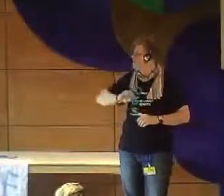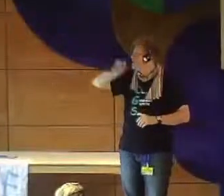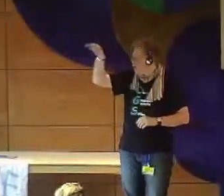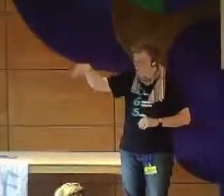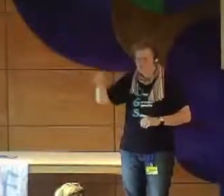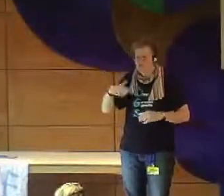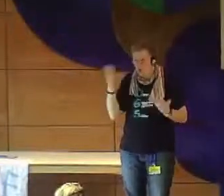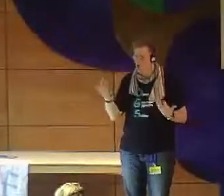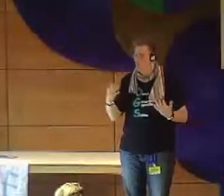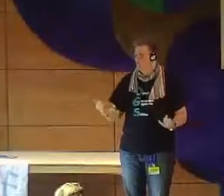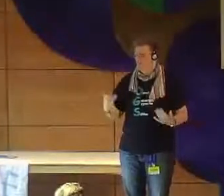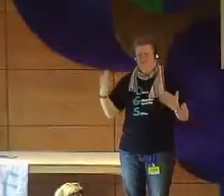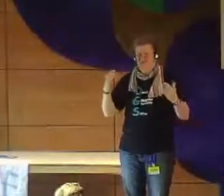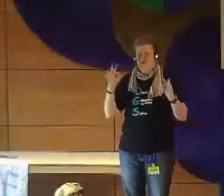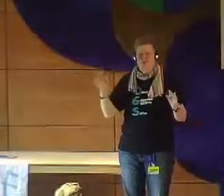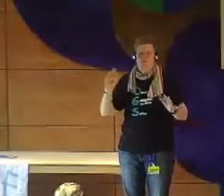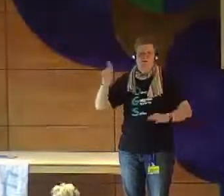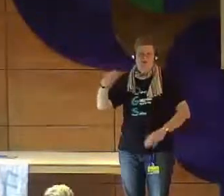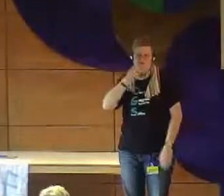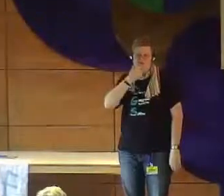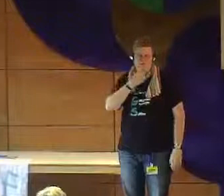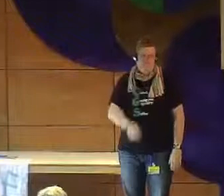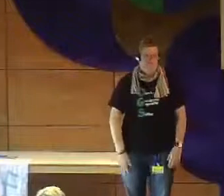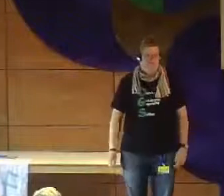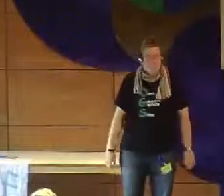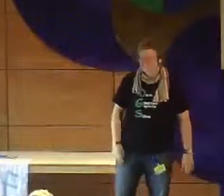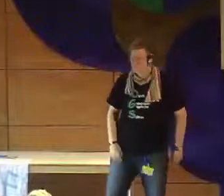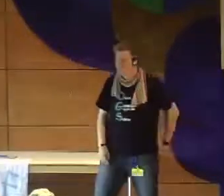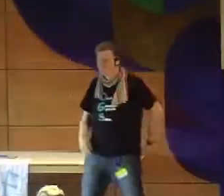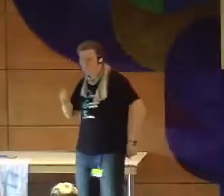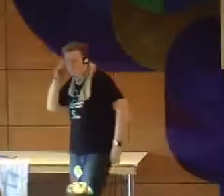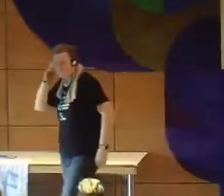downstairs. And also we have tables and chairs outside. So thank you. It's been a great